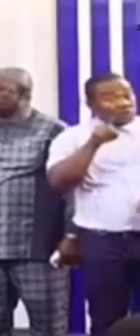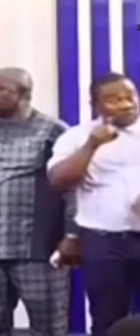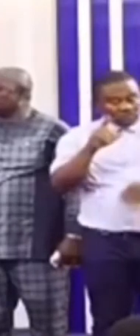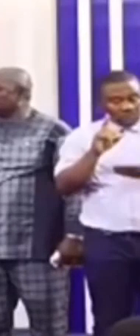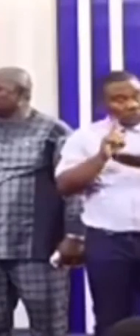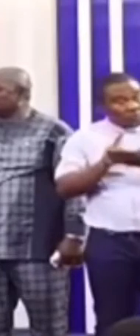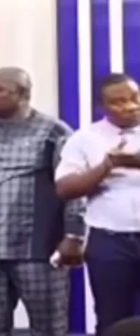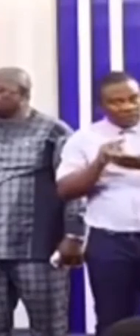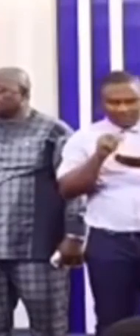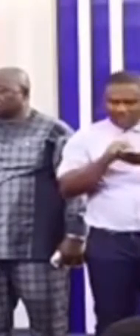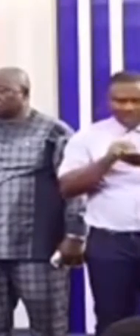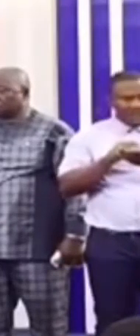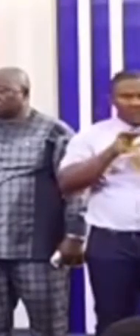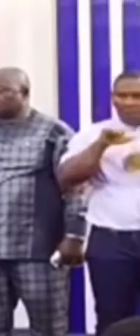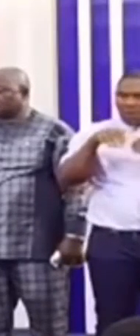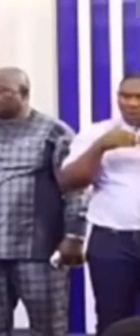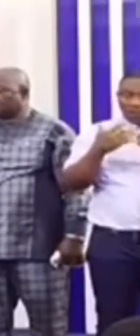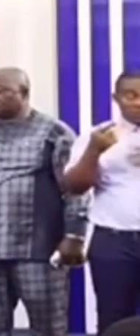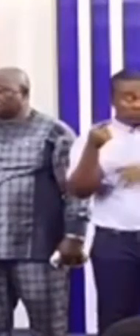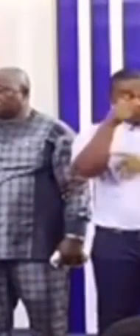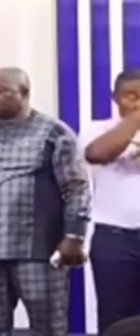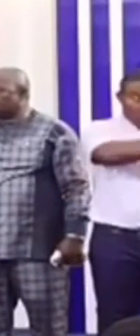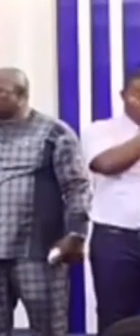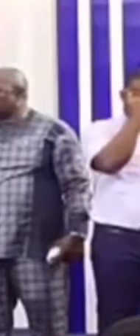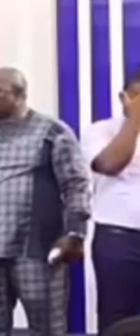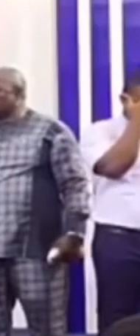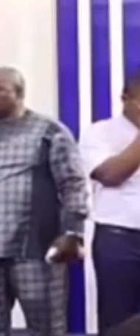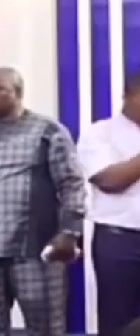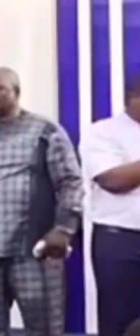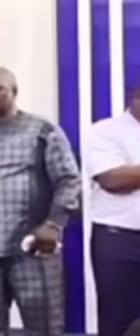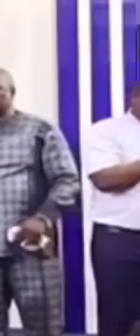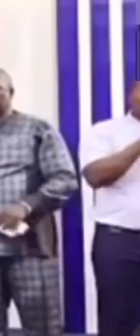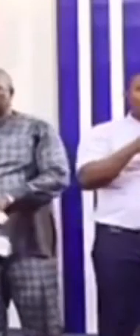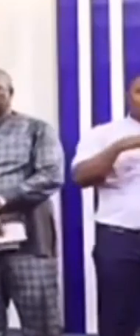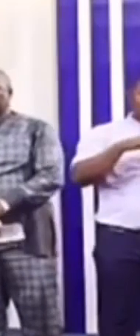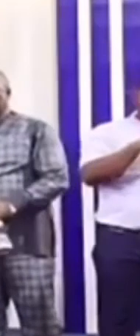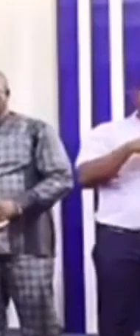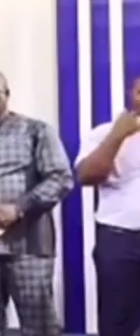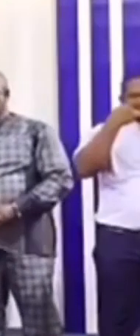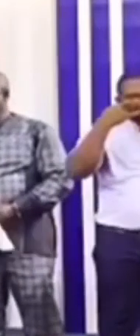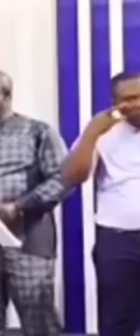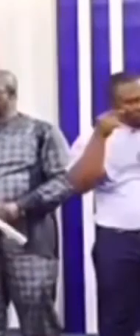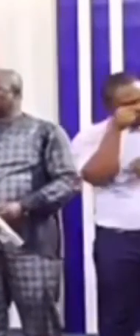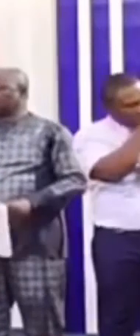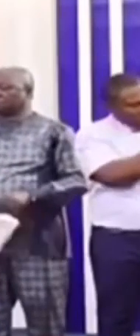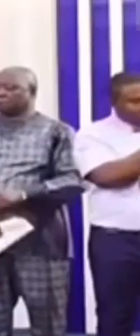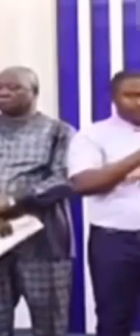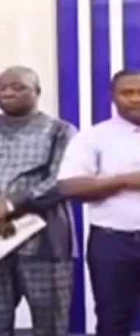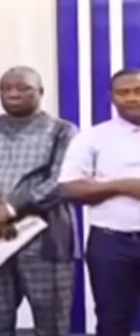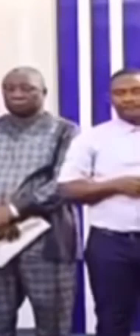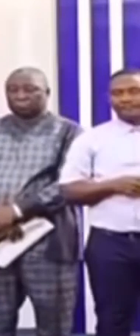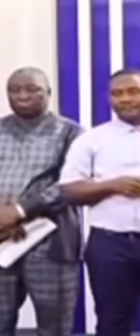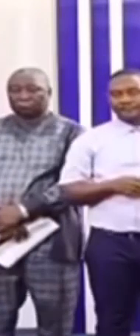health workers, records officers who are attending to these patients are also protected to reduce any level of fear among others.